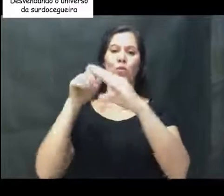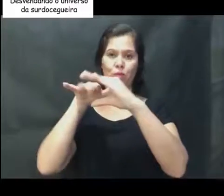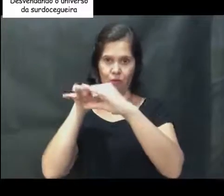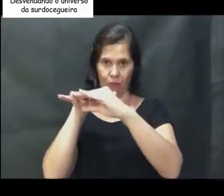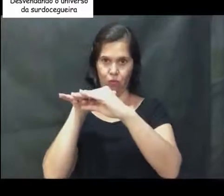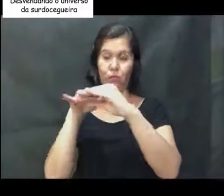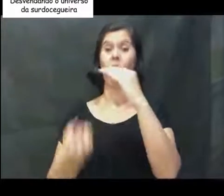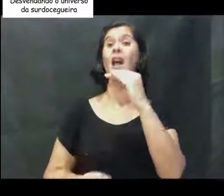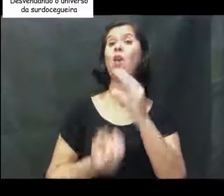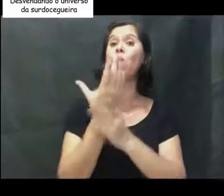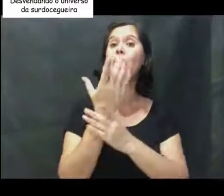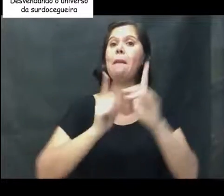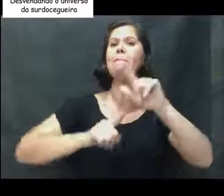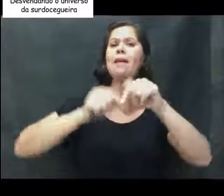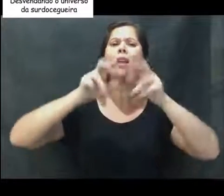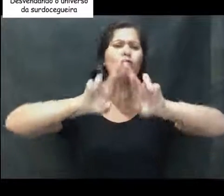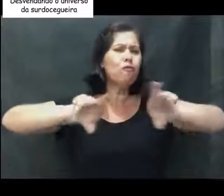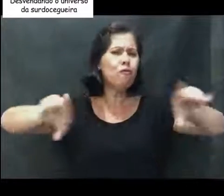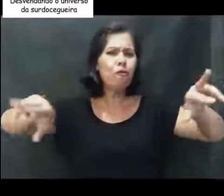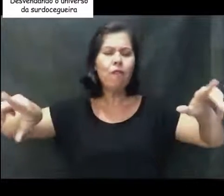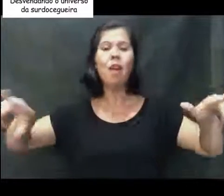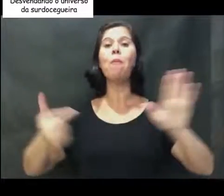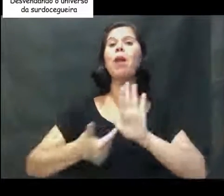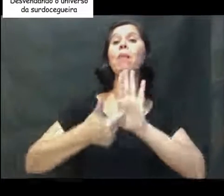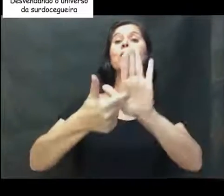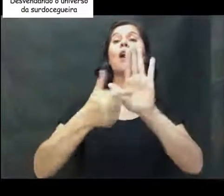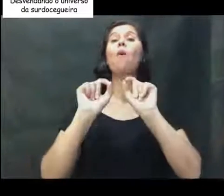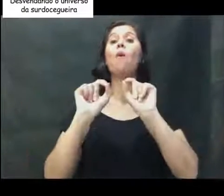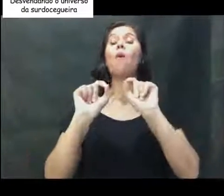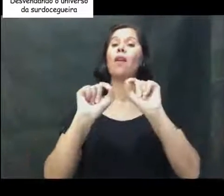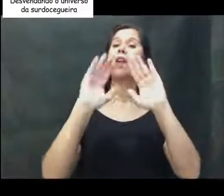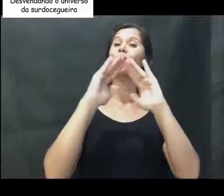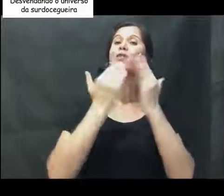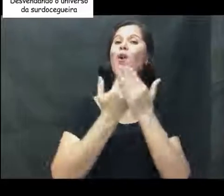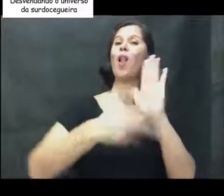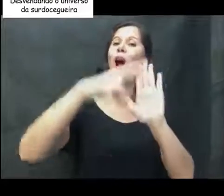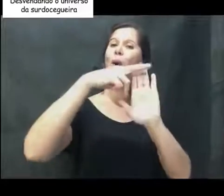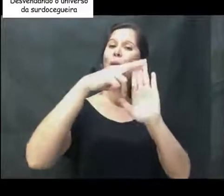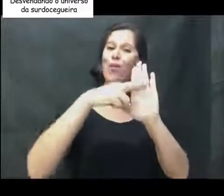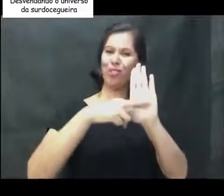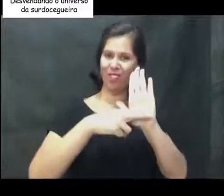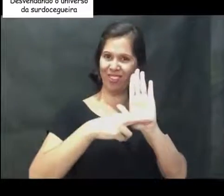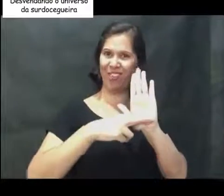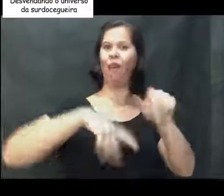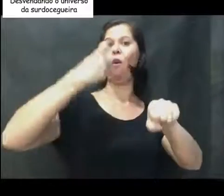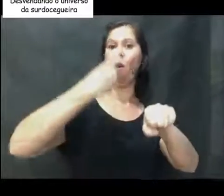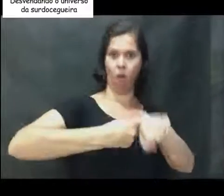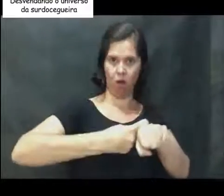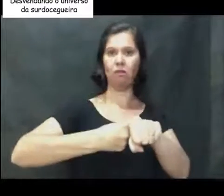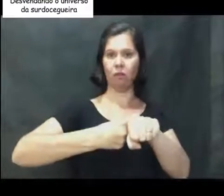I have developed several materials to represent the school routine of these children in a concrete way.